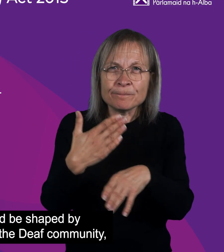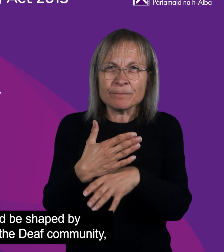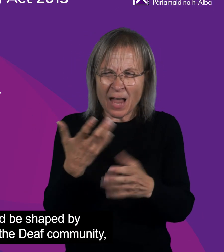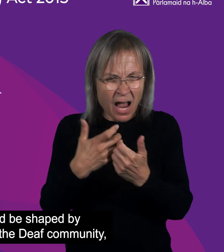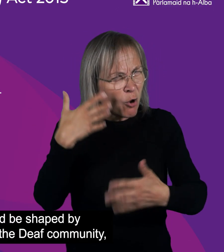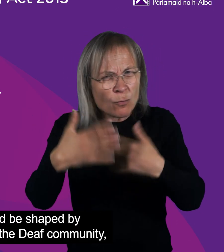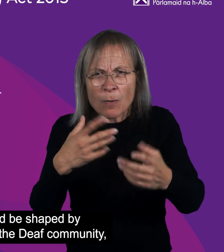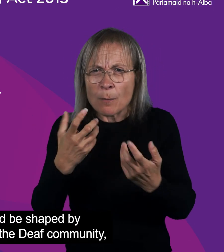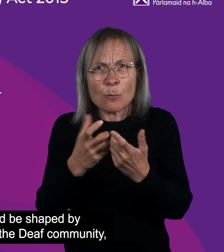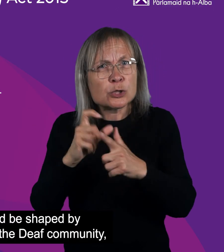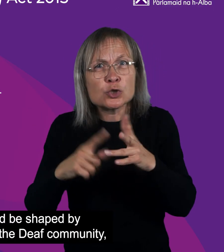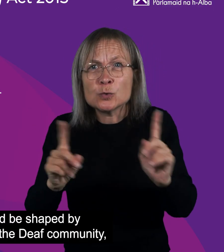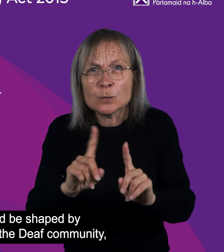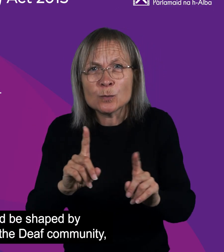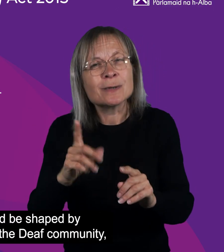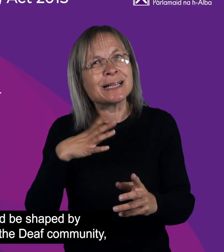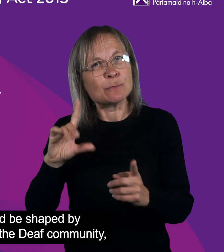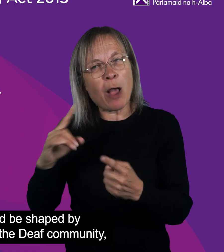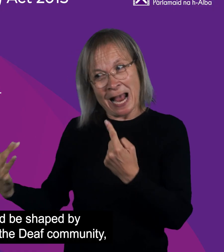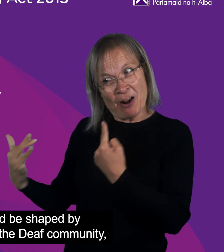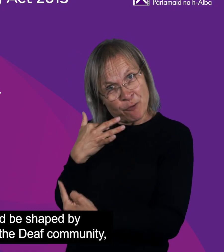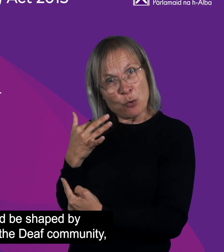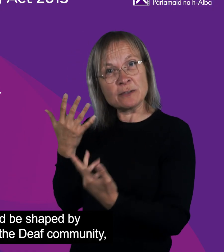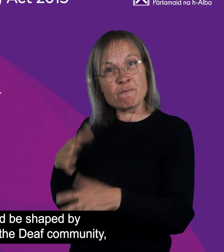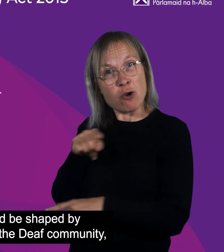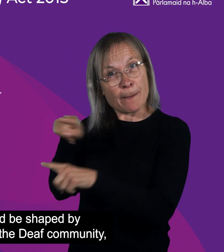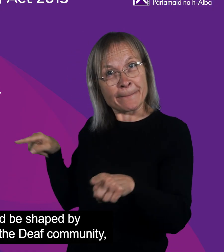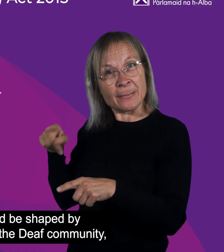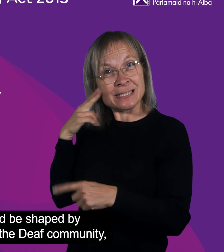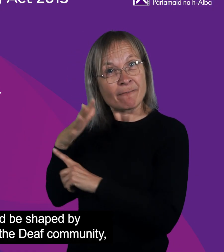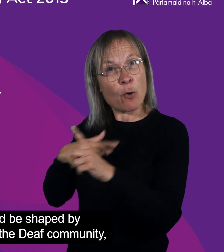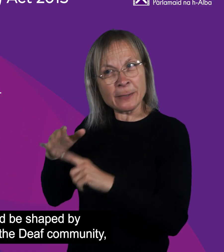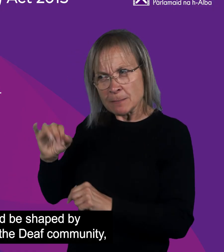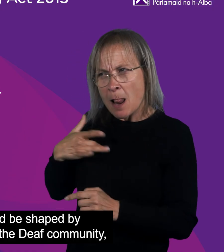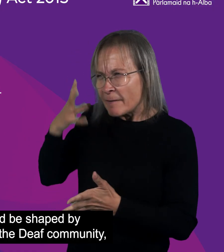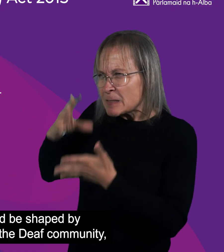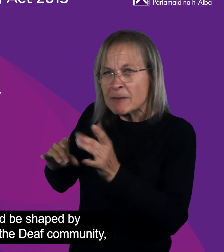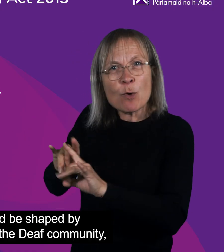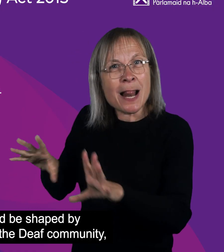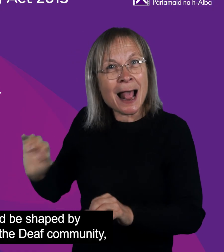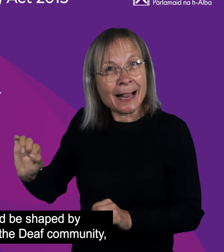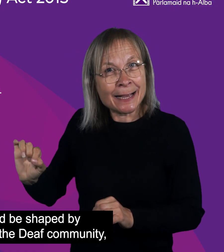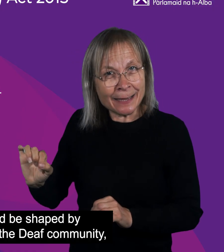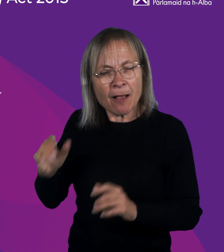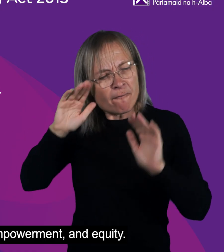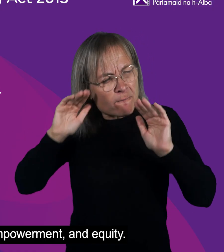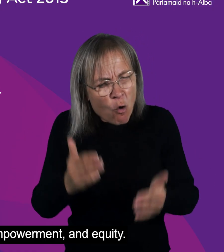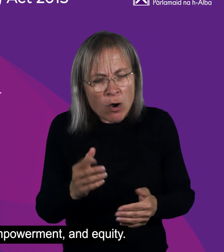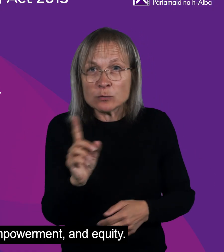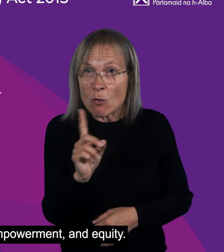Future efforts should be shaped by the lived experiences of the deaf community, with a focus on inclusion, empowerment, and